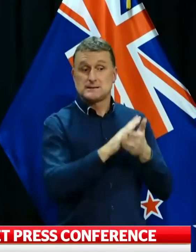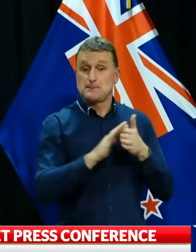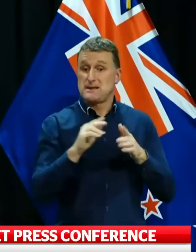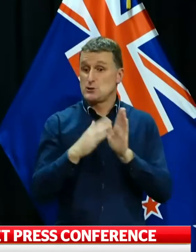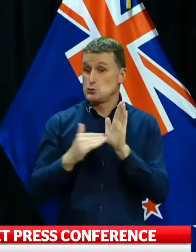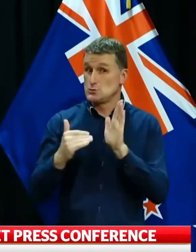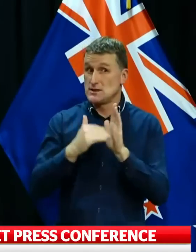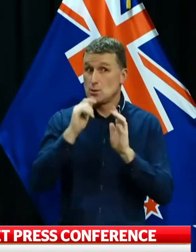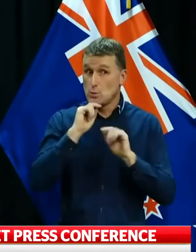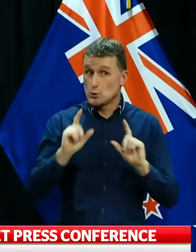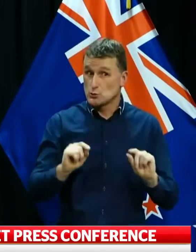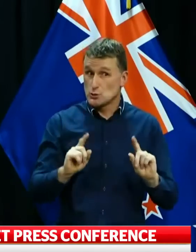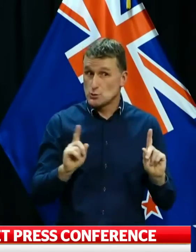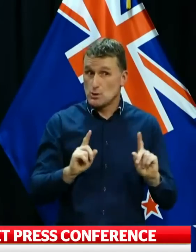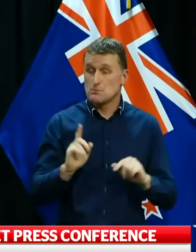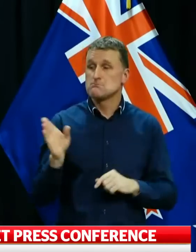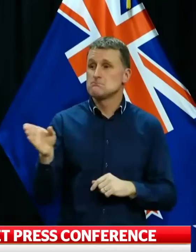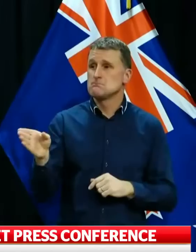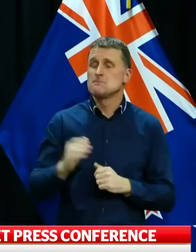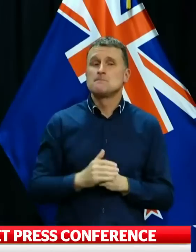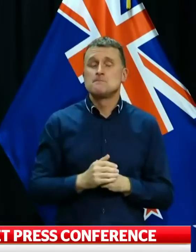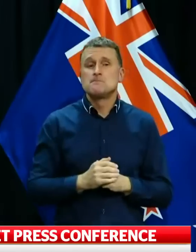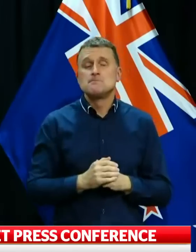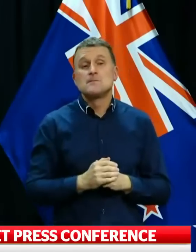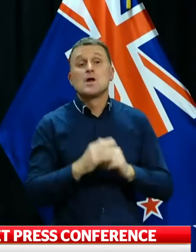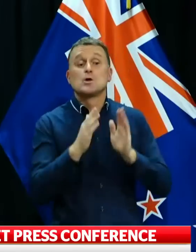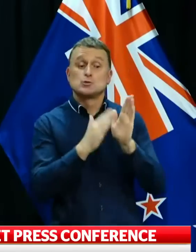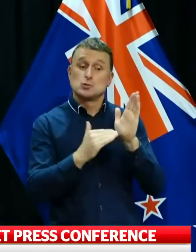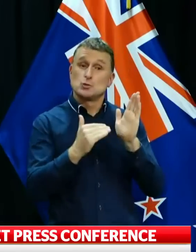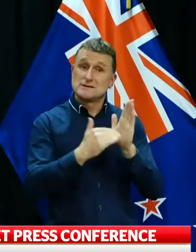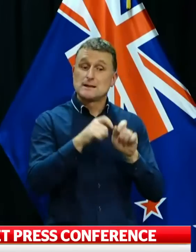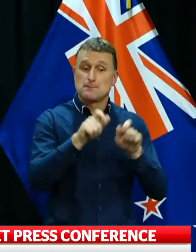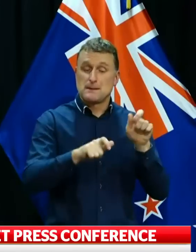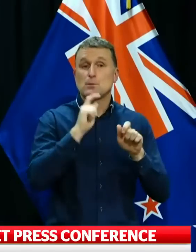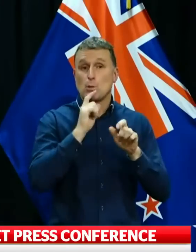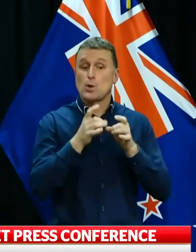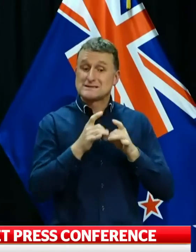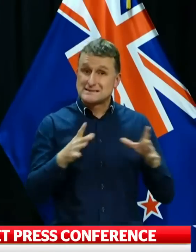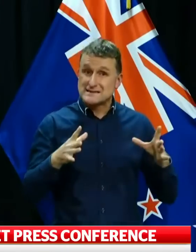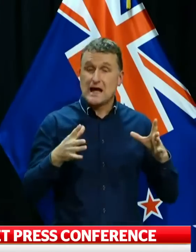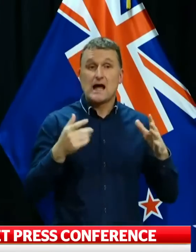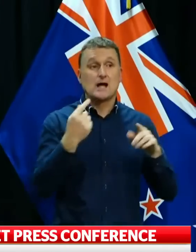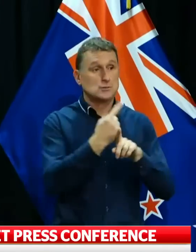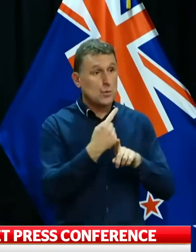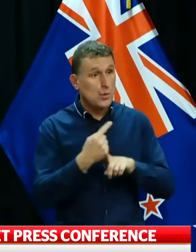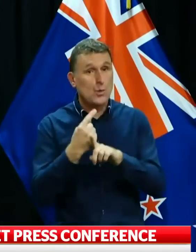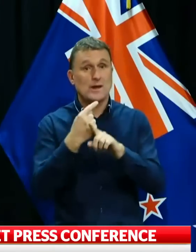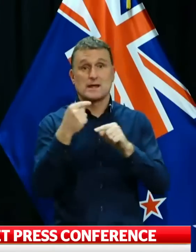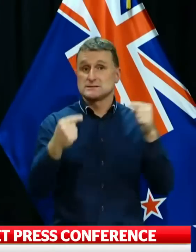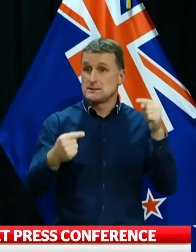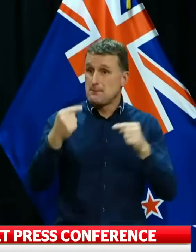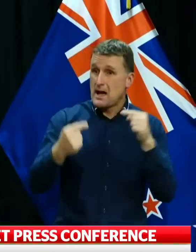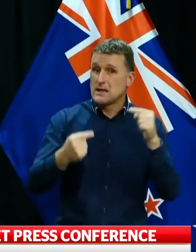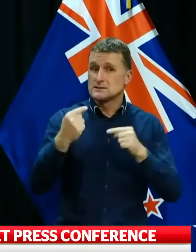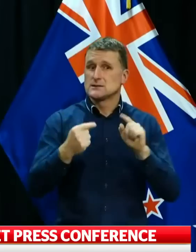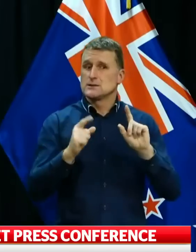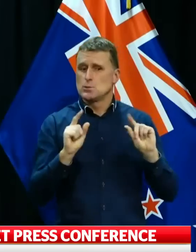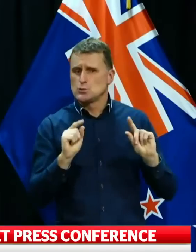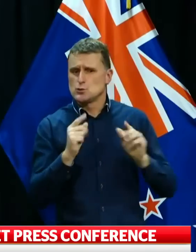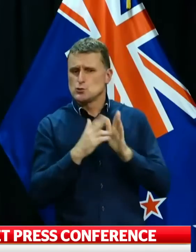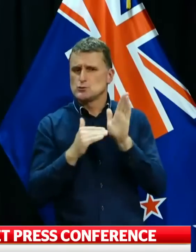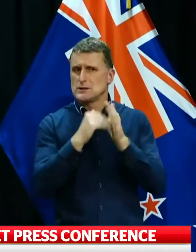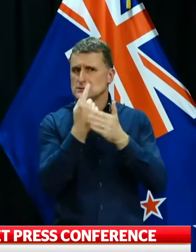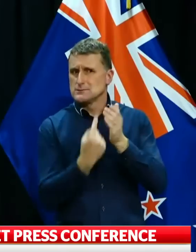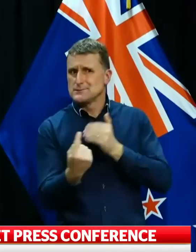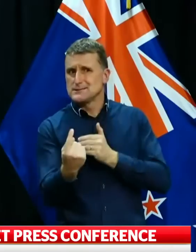it is something that New Zealanders will naturally begin to debate, and I believe in my lifetime, but I don't believe it will be